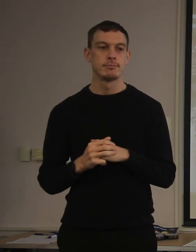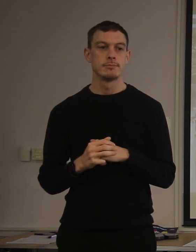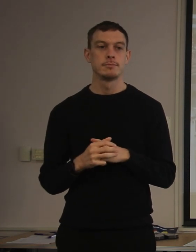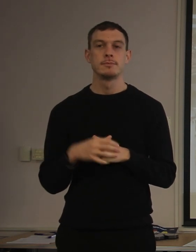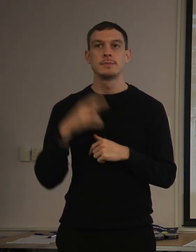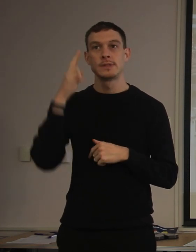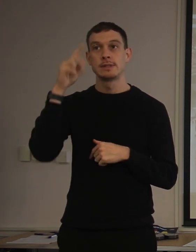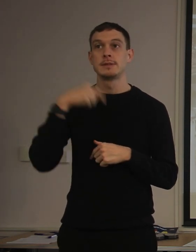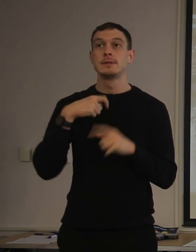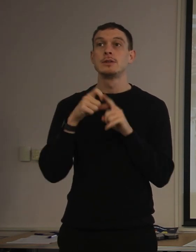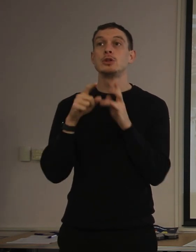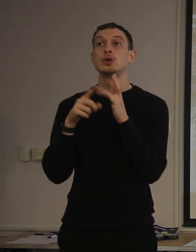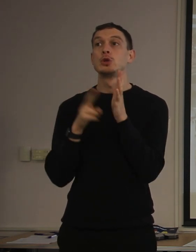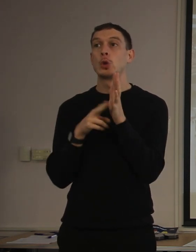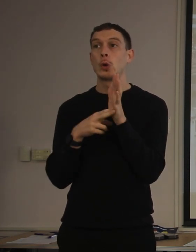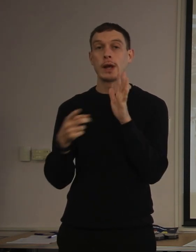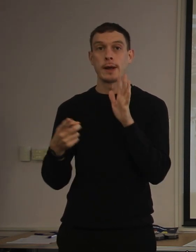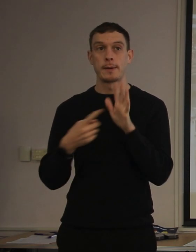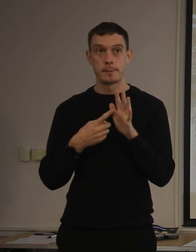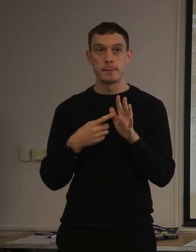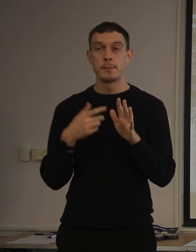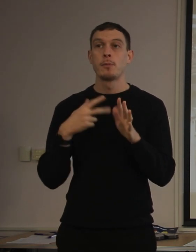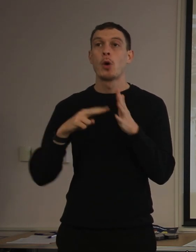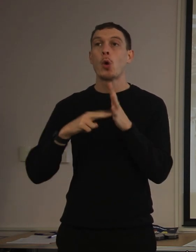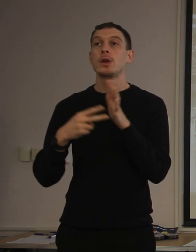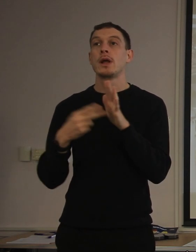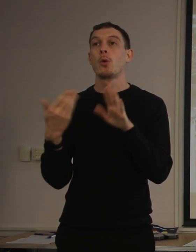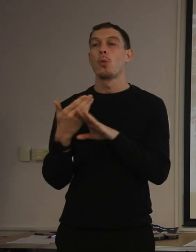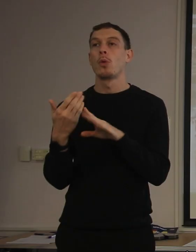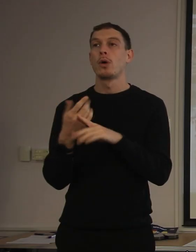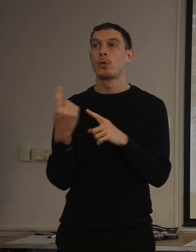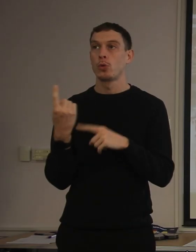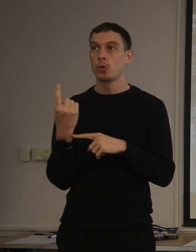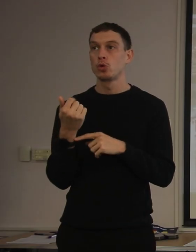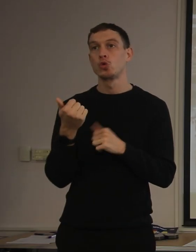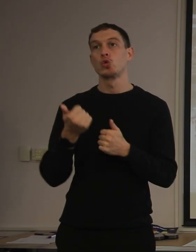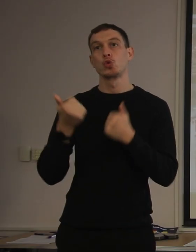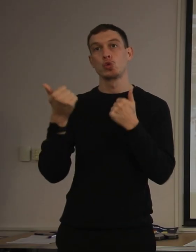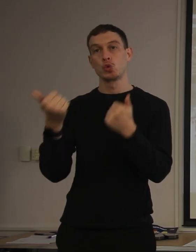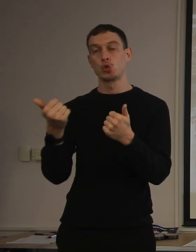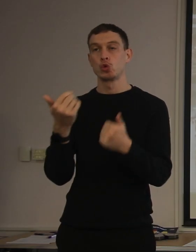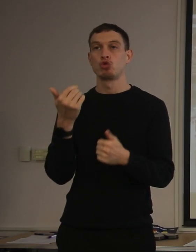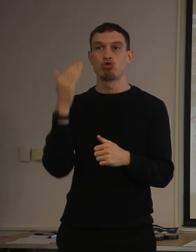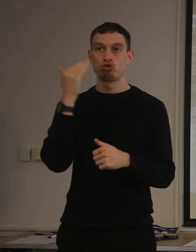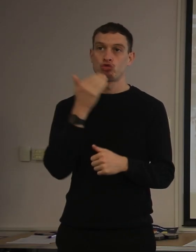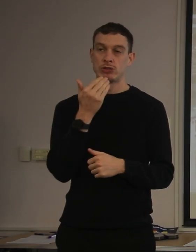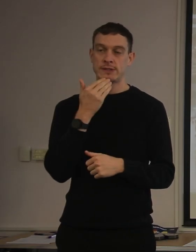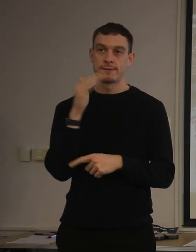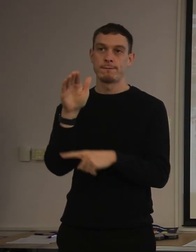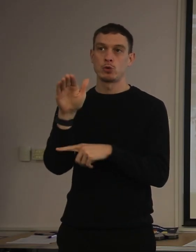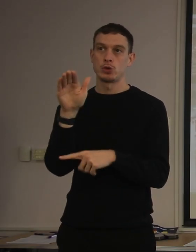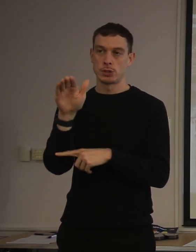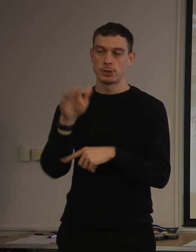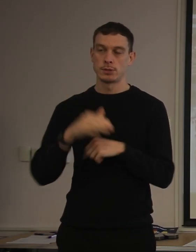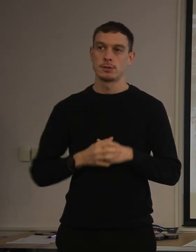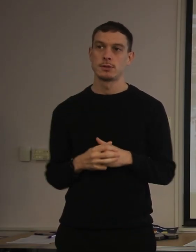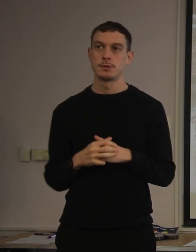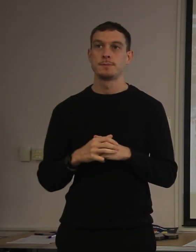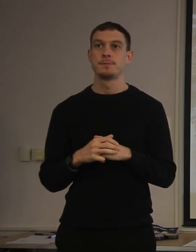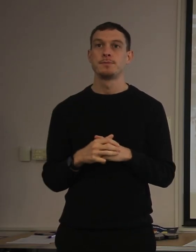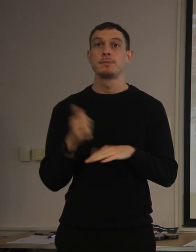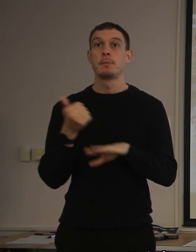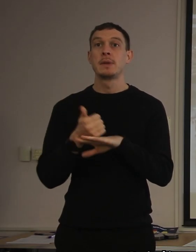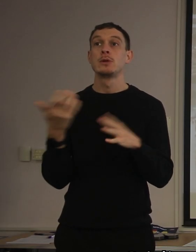My name is Donna. I work for an organisation called Good Green Futures, and I'm based at